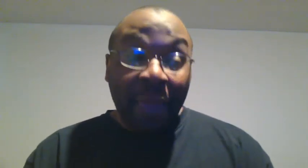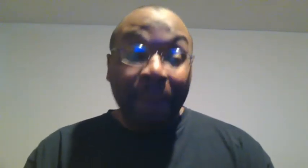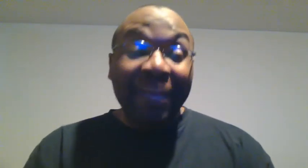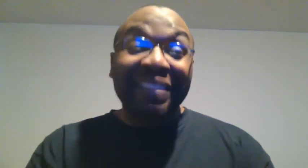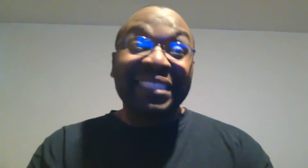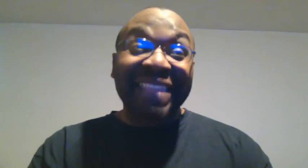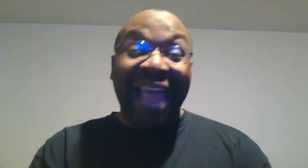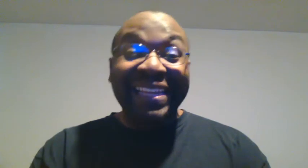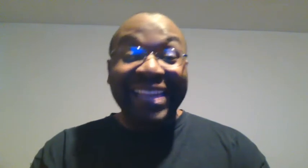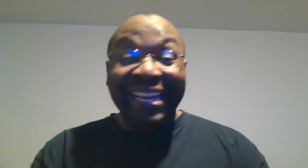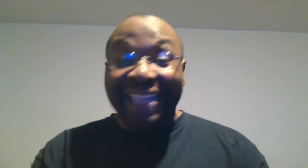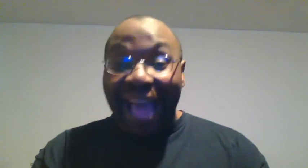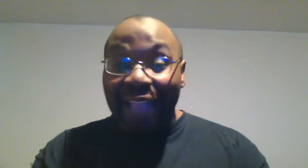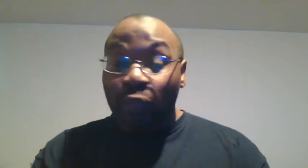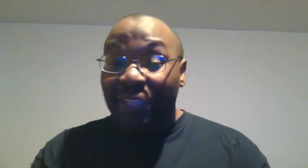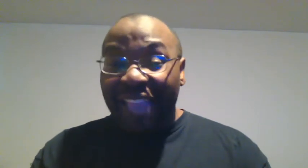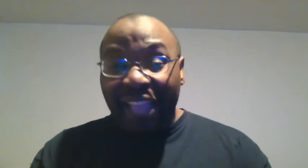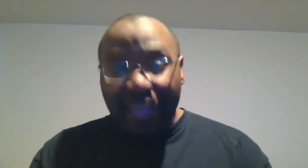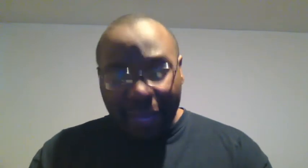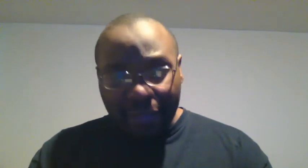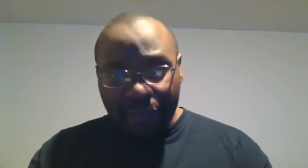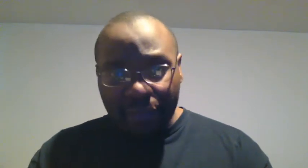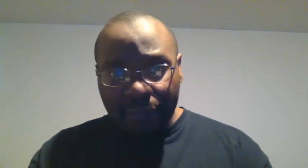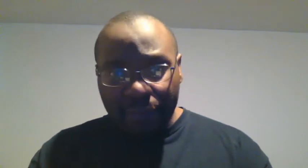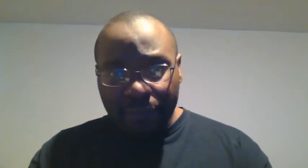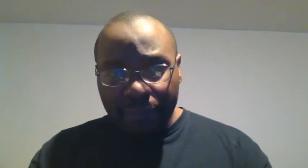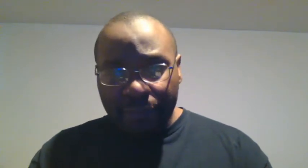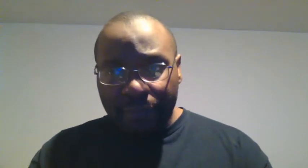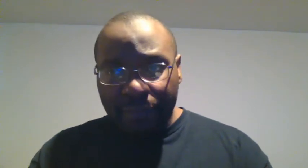But I did not retaliate.